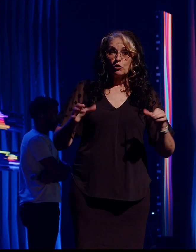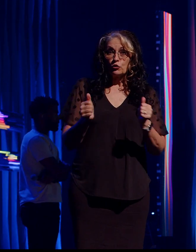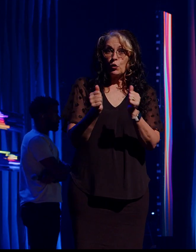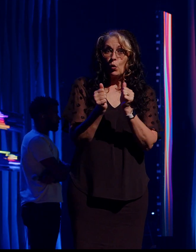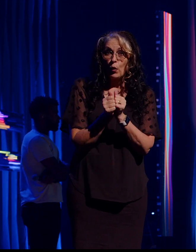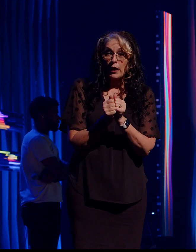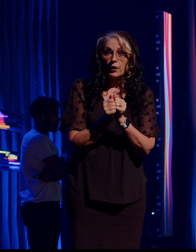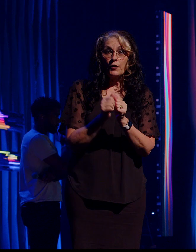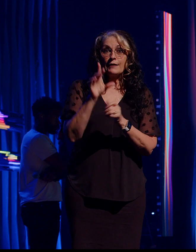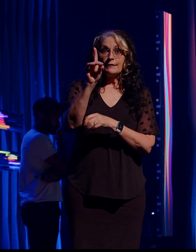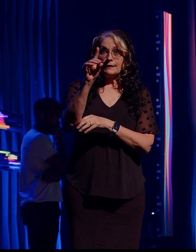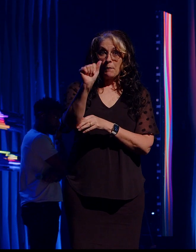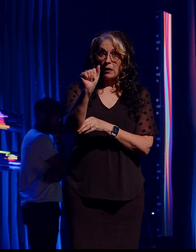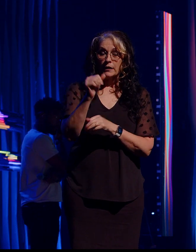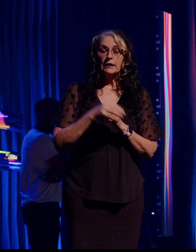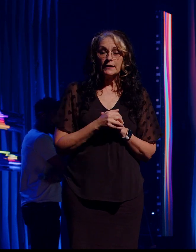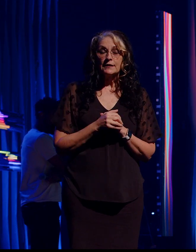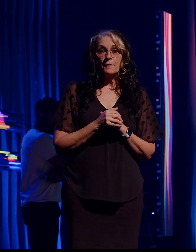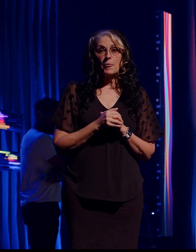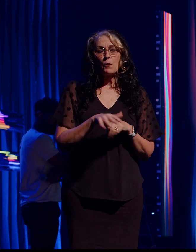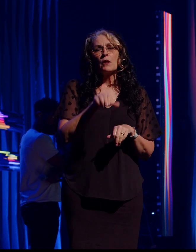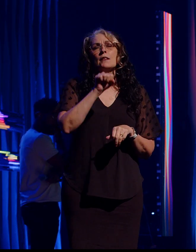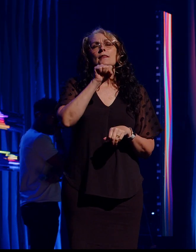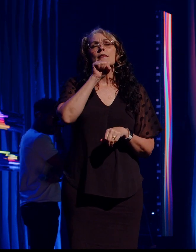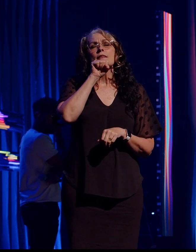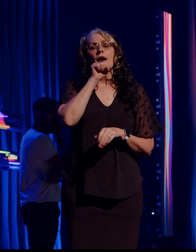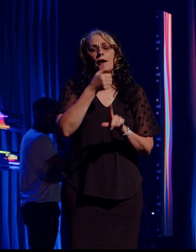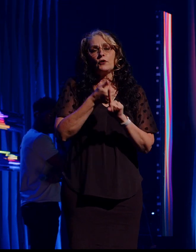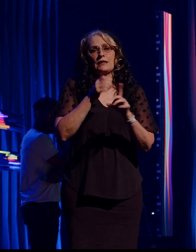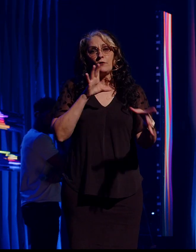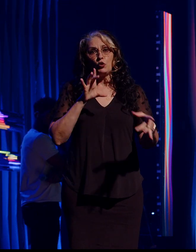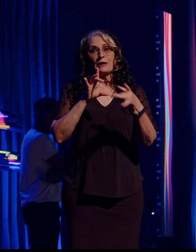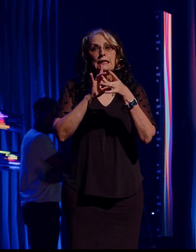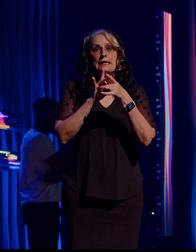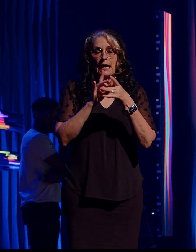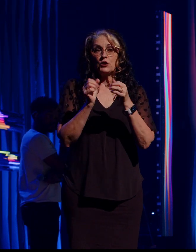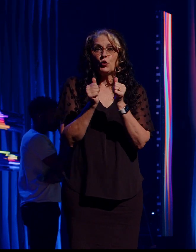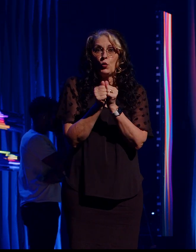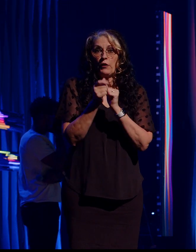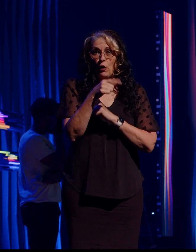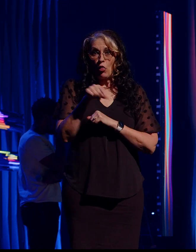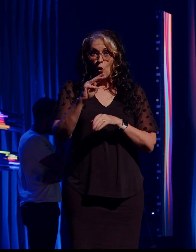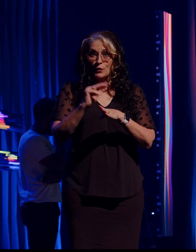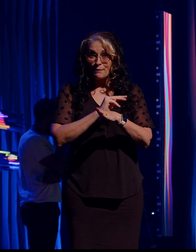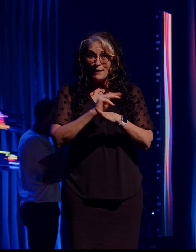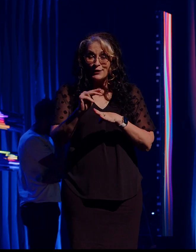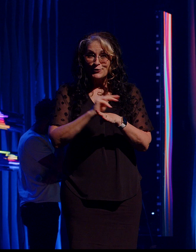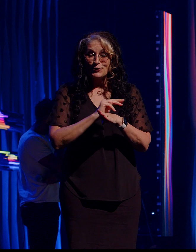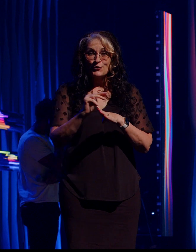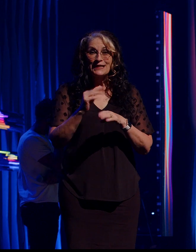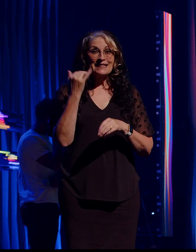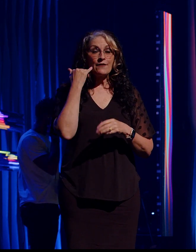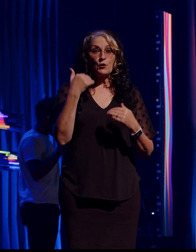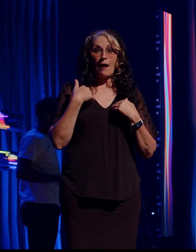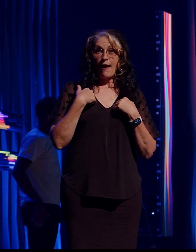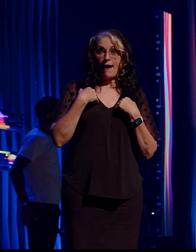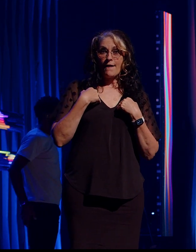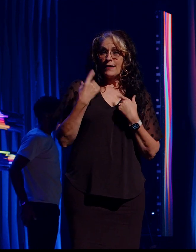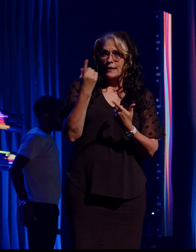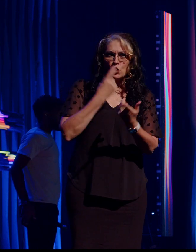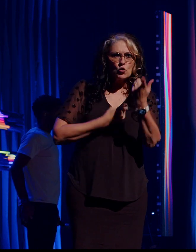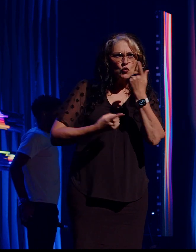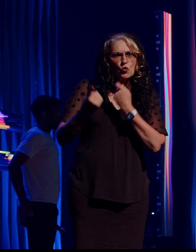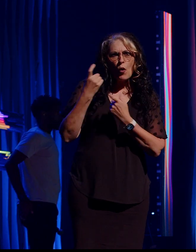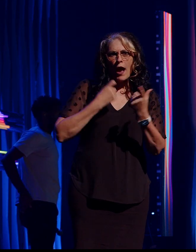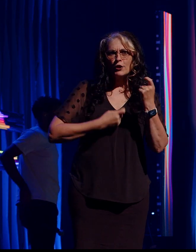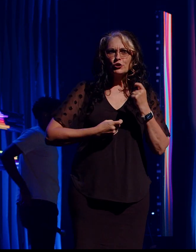with disabilities. So we would love for you to connect with those ministries. And if you have any questions,